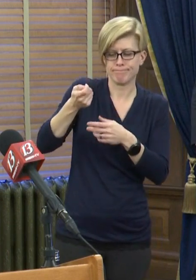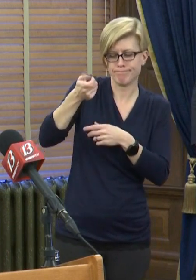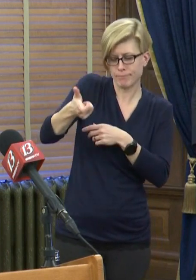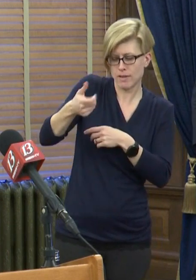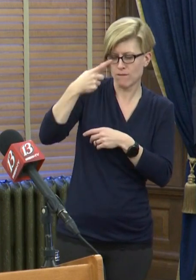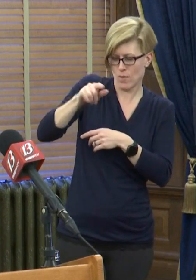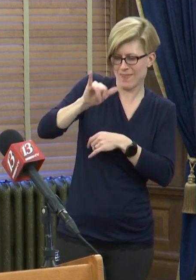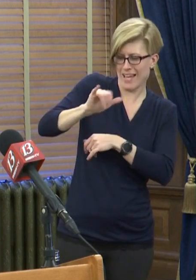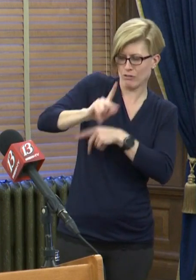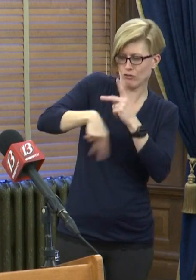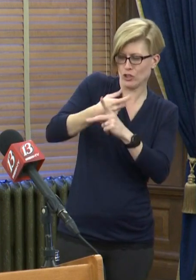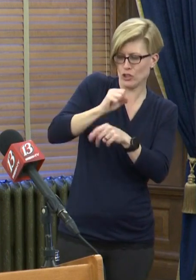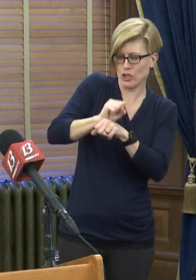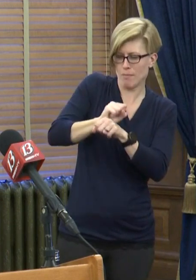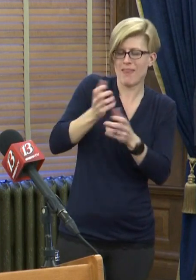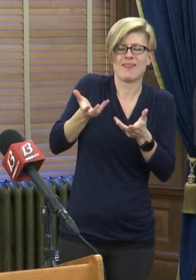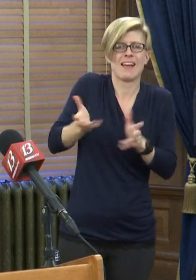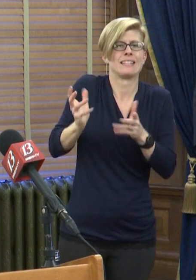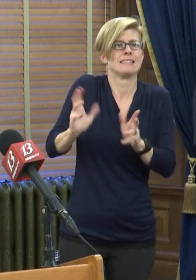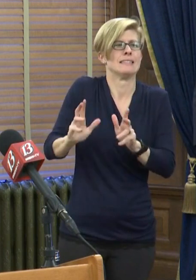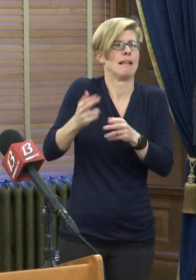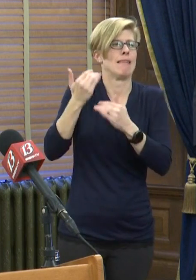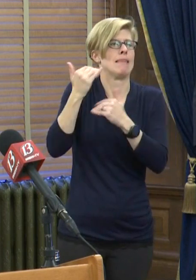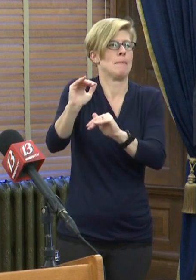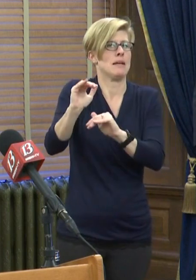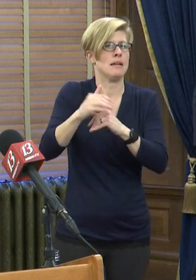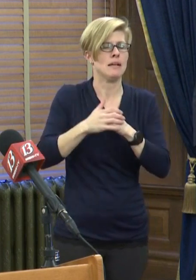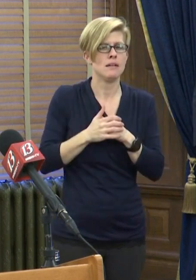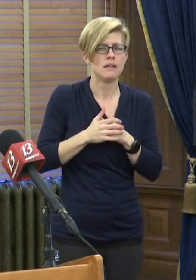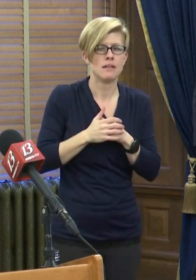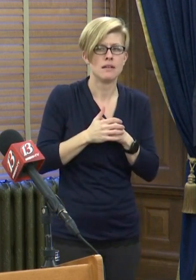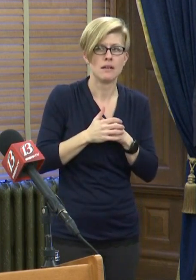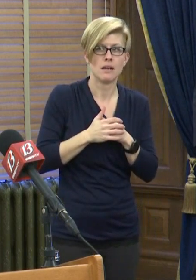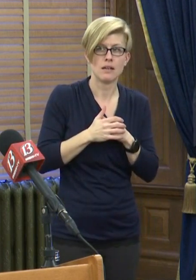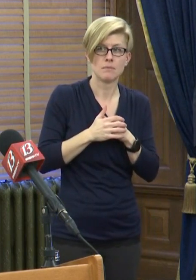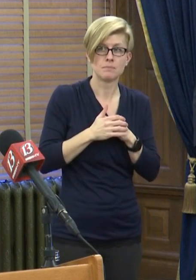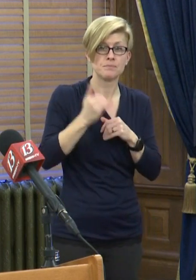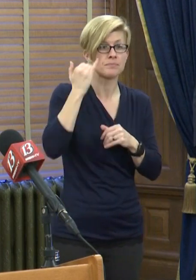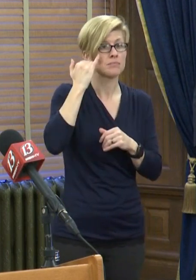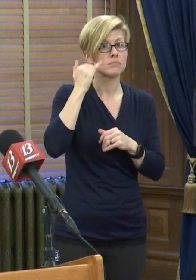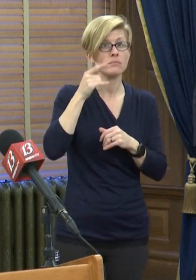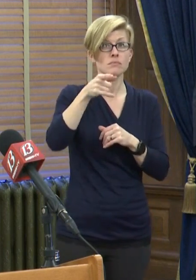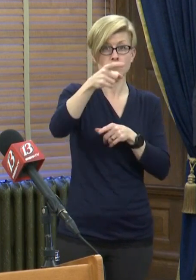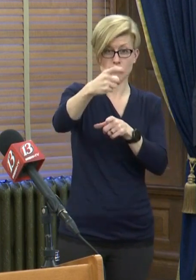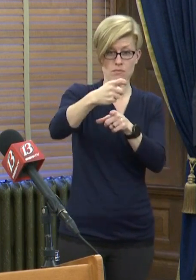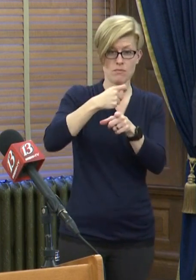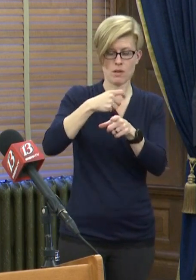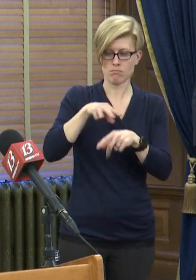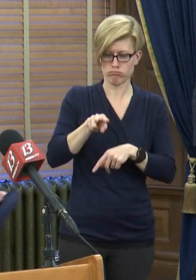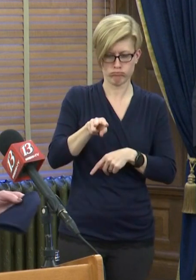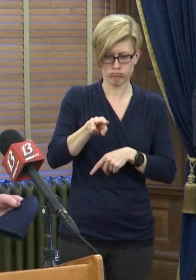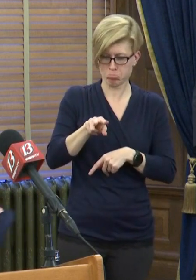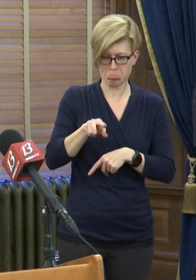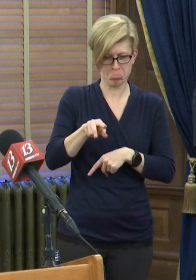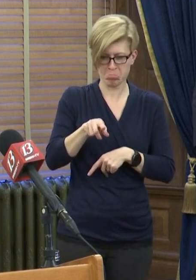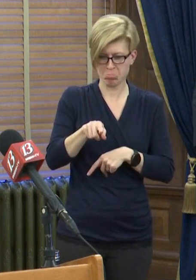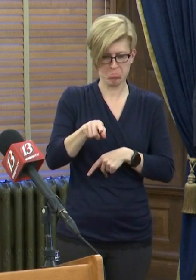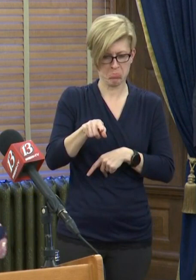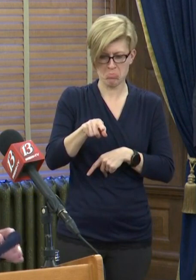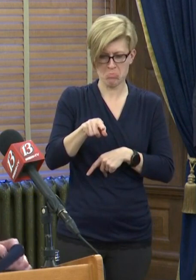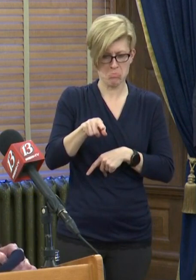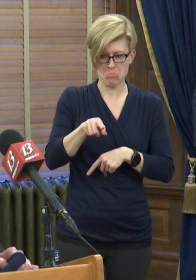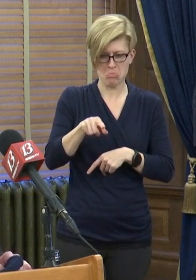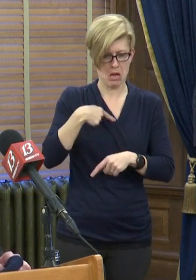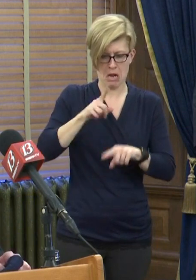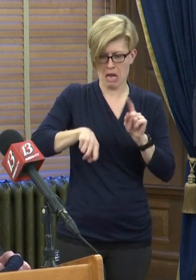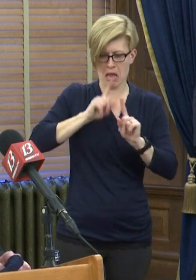to do to respond to these calls. And if a response to the call is beyond their function, then they're to pass